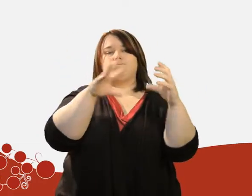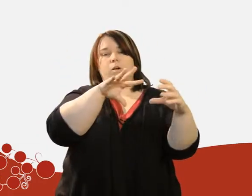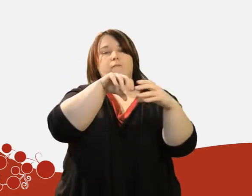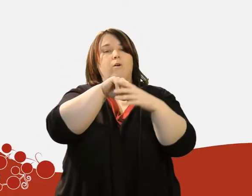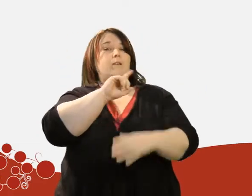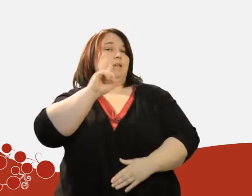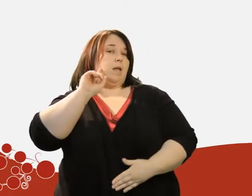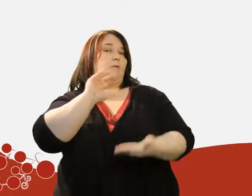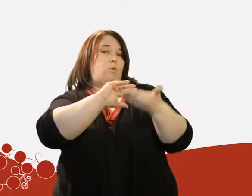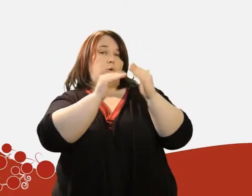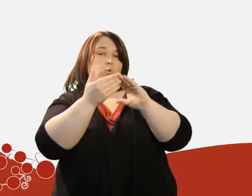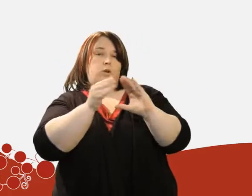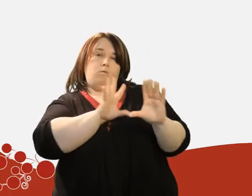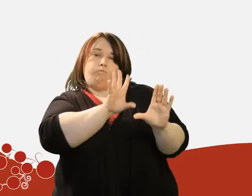deaf community.